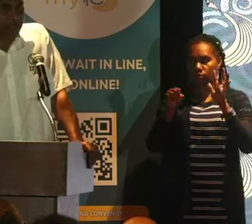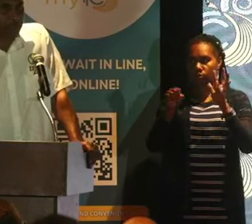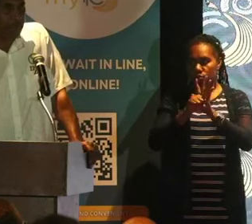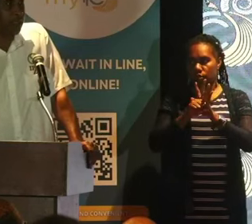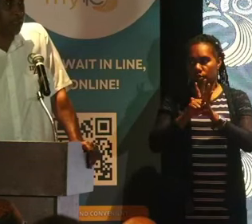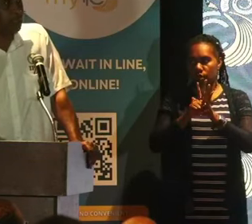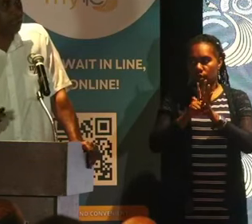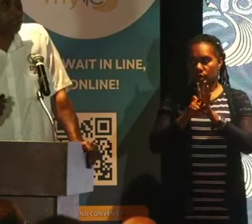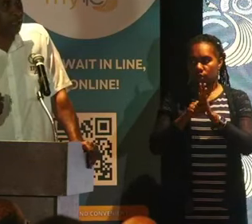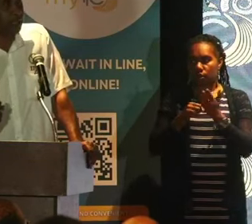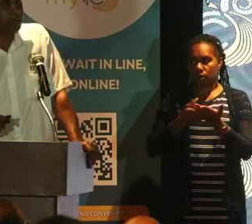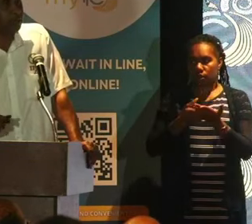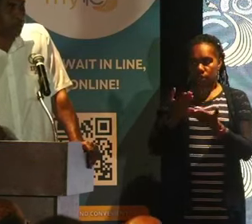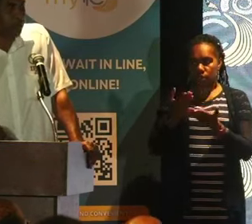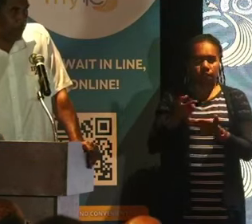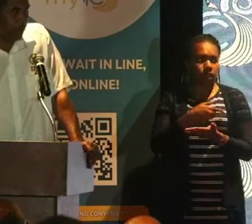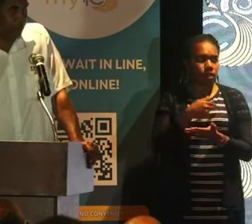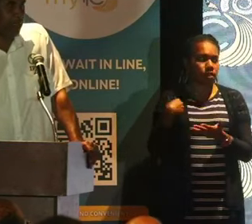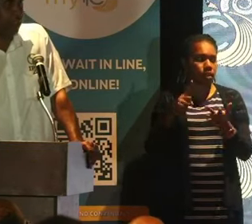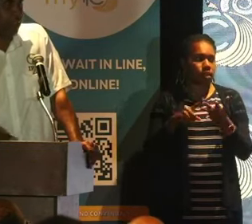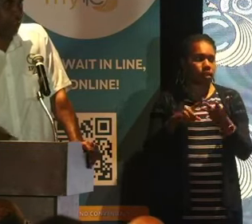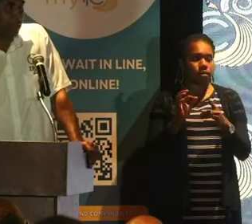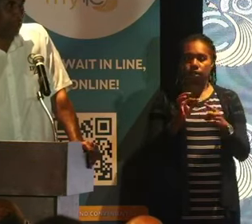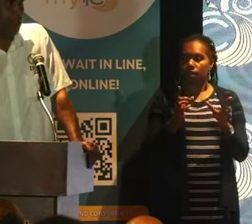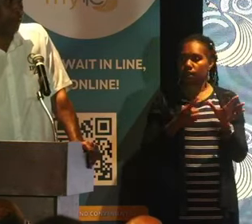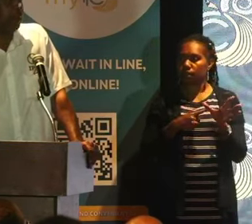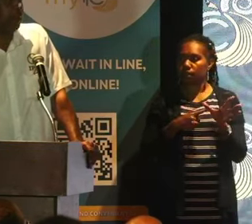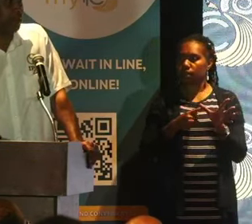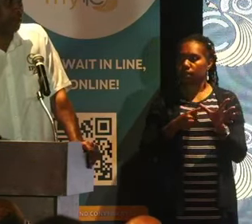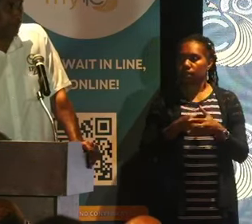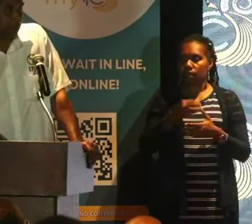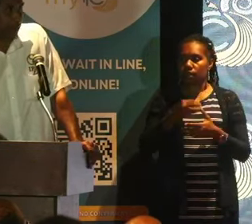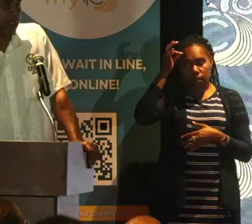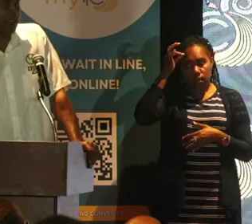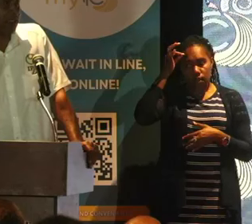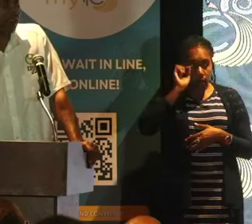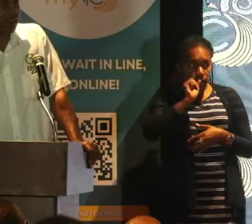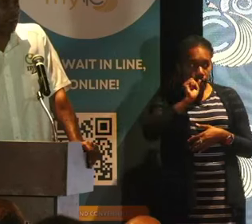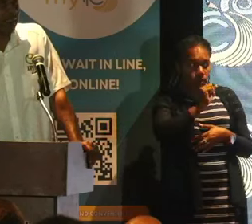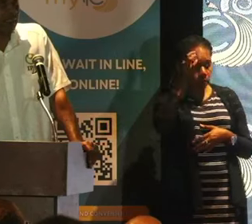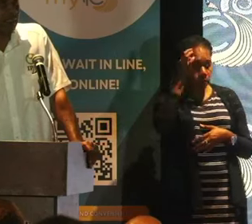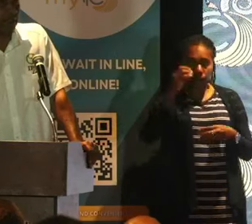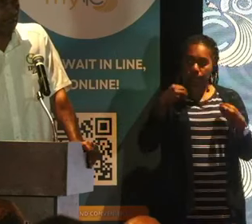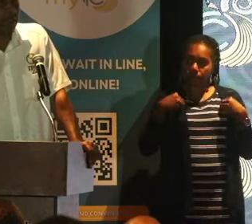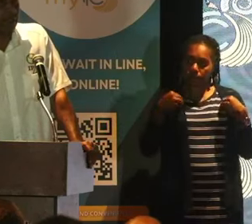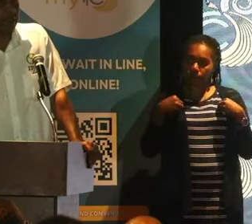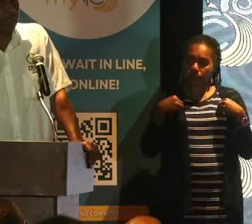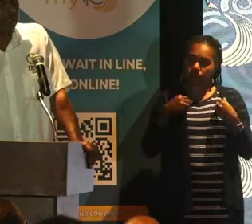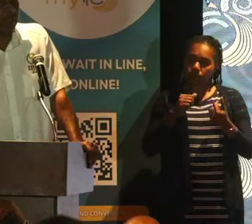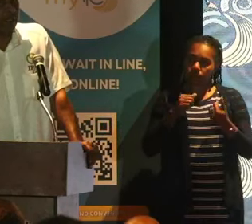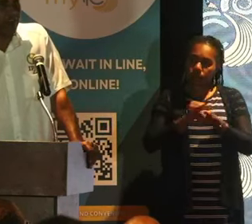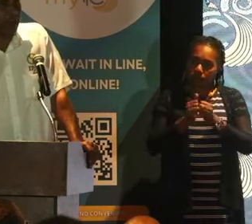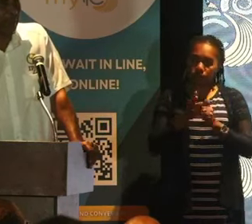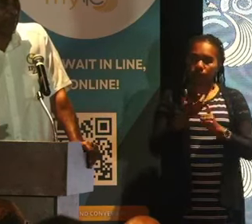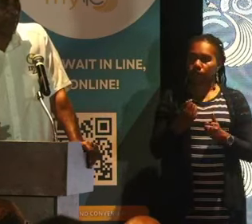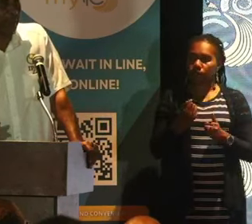But firstly, you need to tell us the name of that company or if it's a business name,